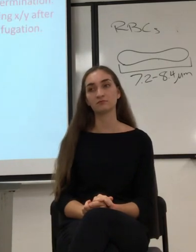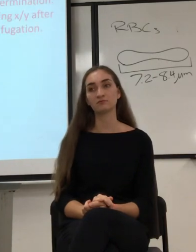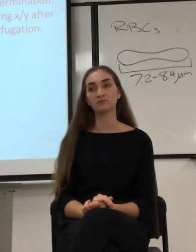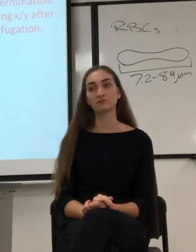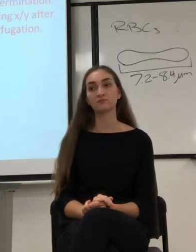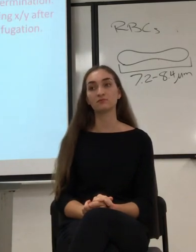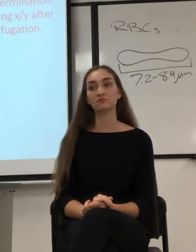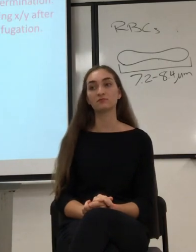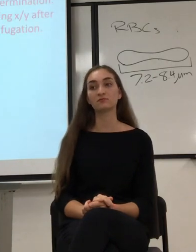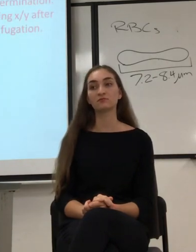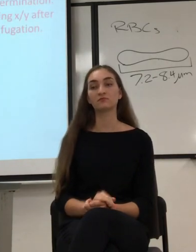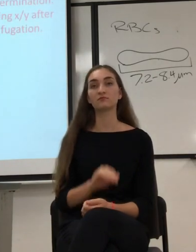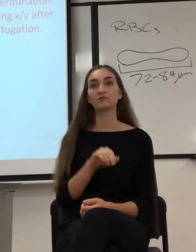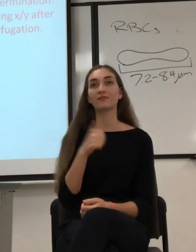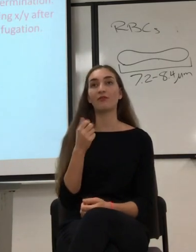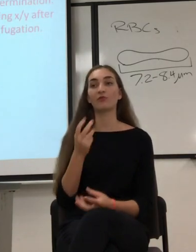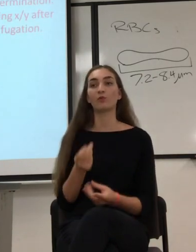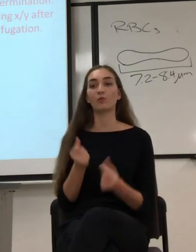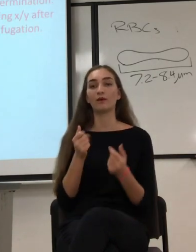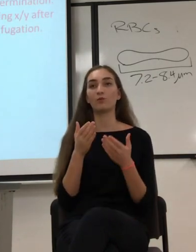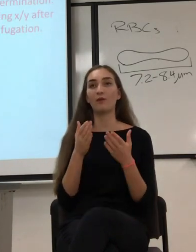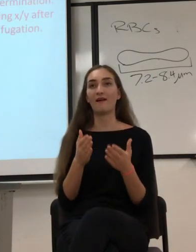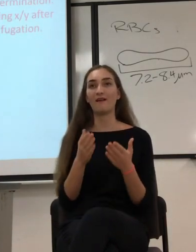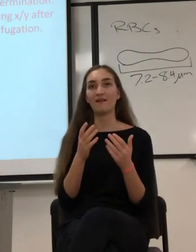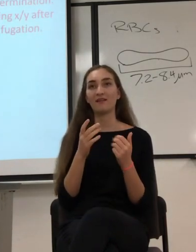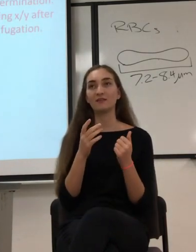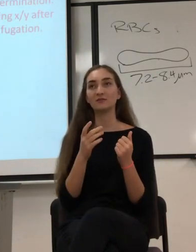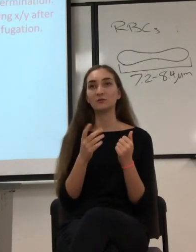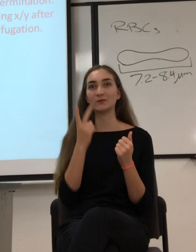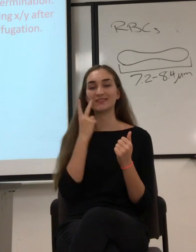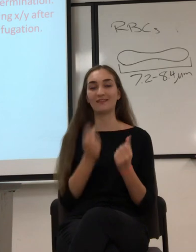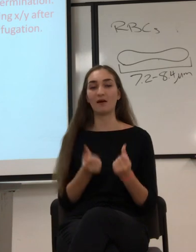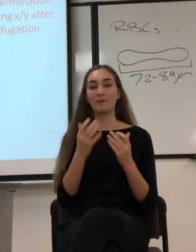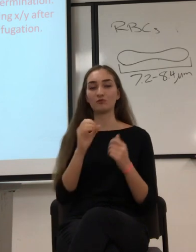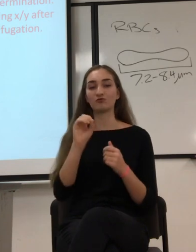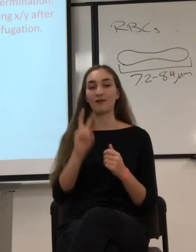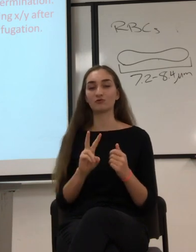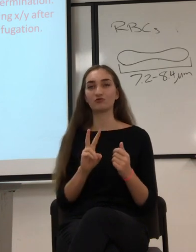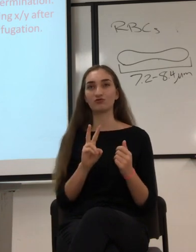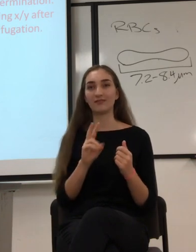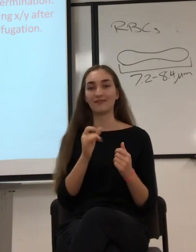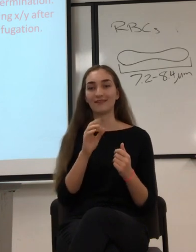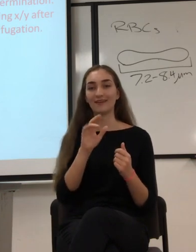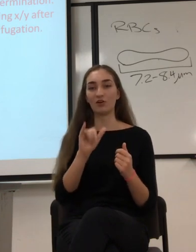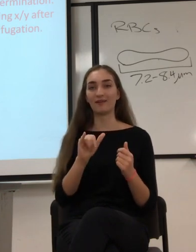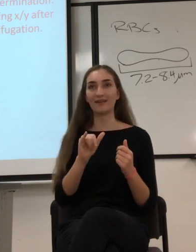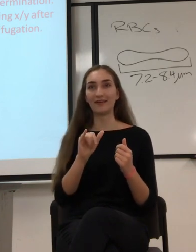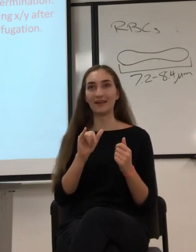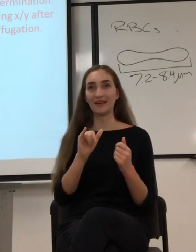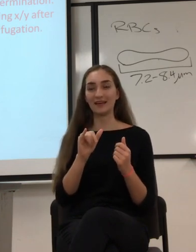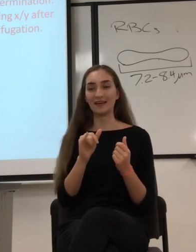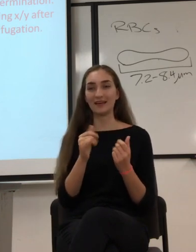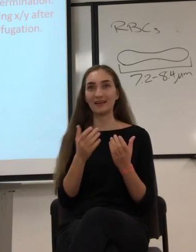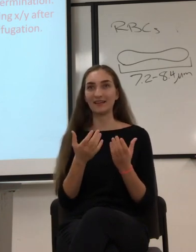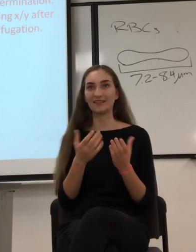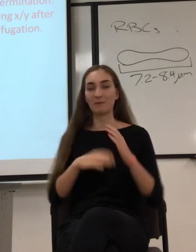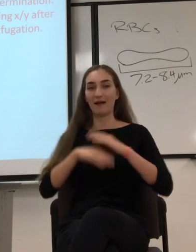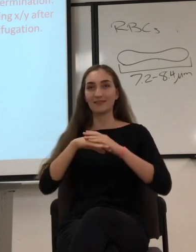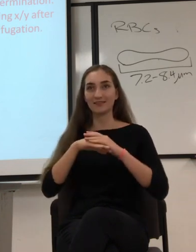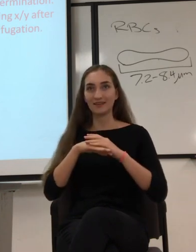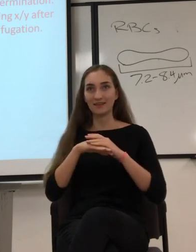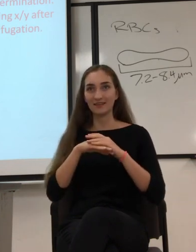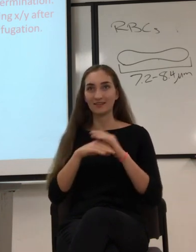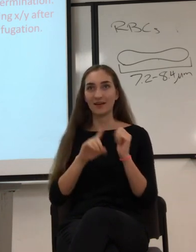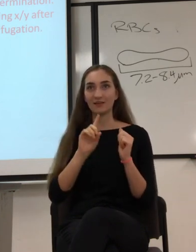The other quick way to assess the oxygen carrying capacity of a person's blood is just spin it down and see how much crit there is, right?